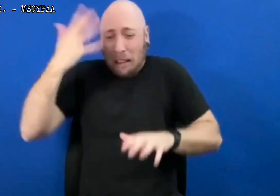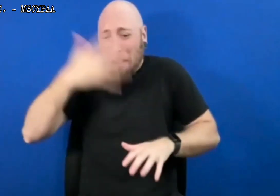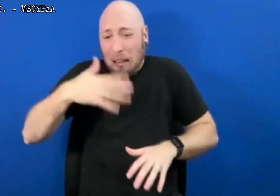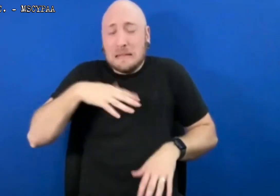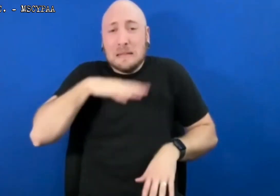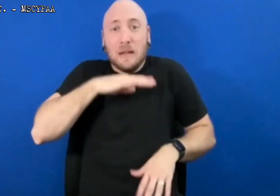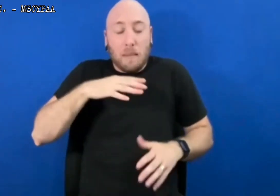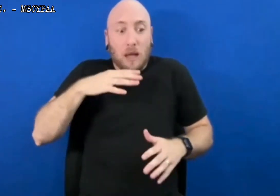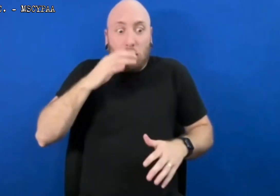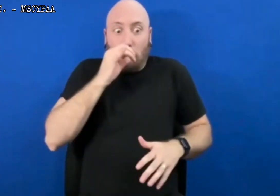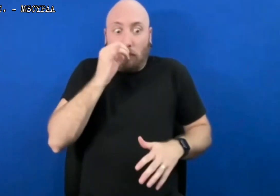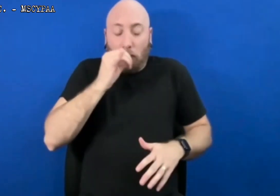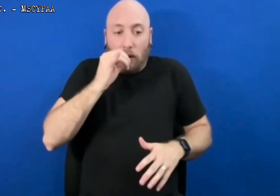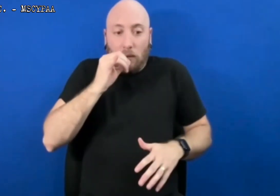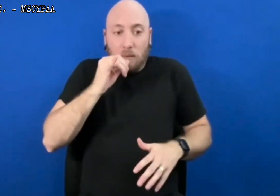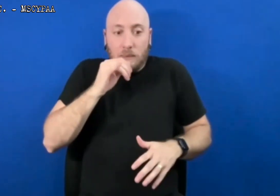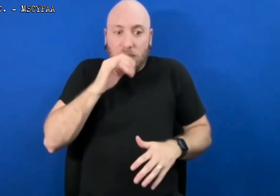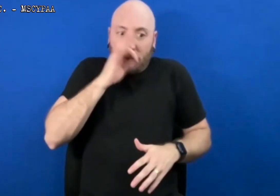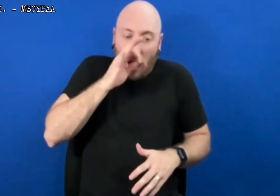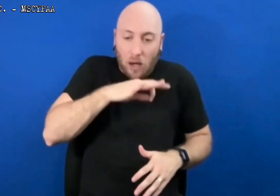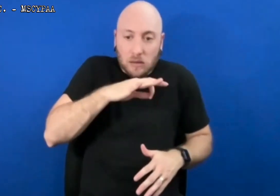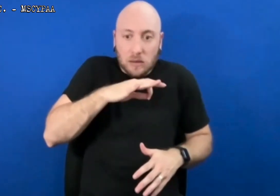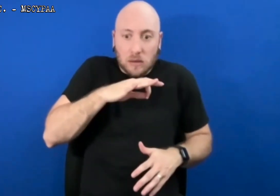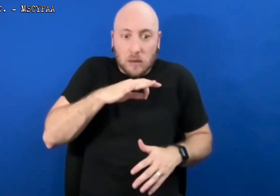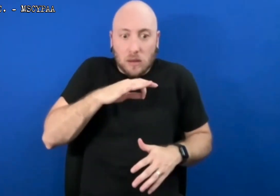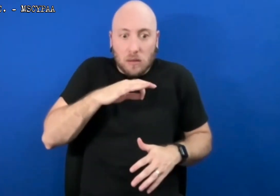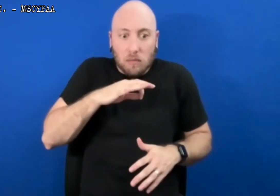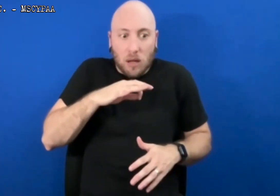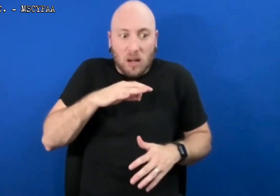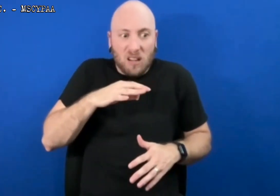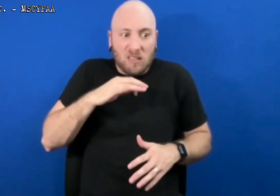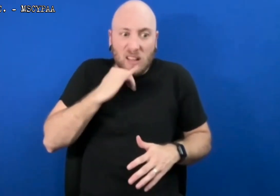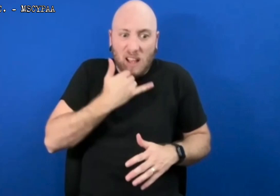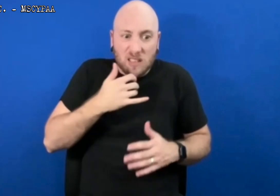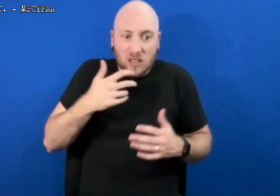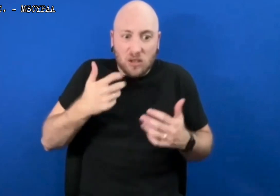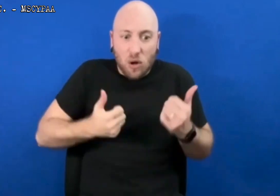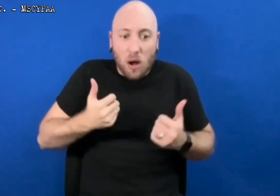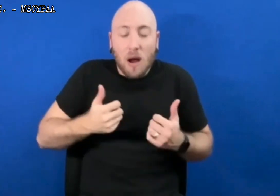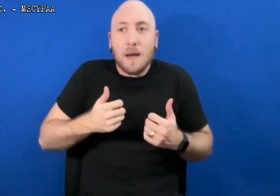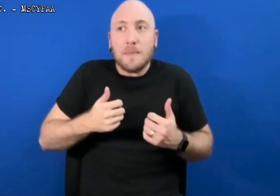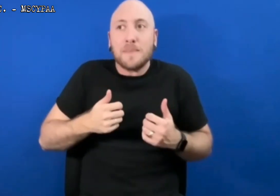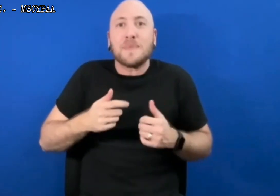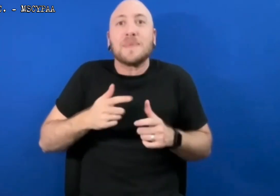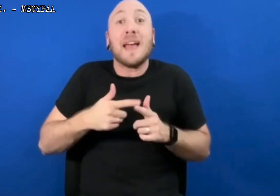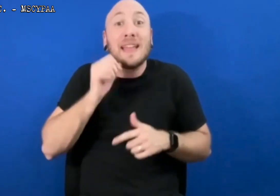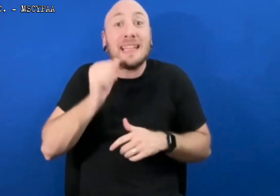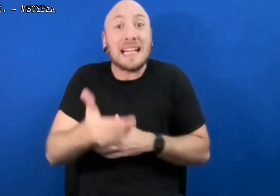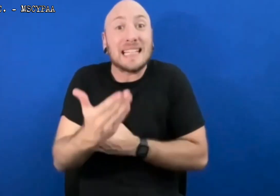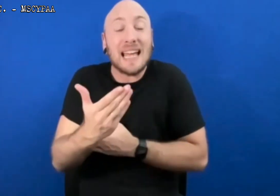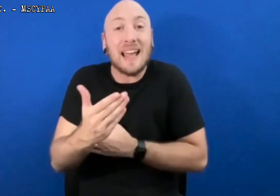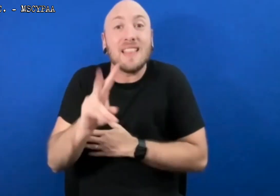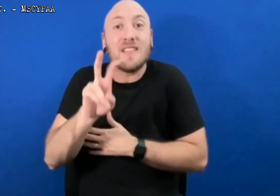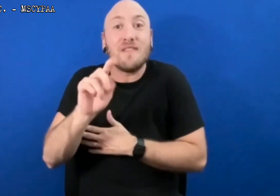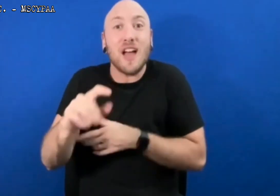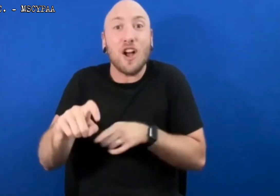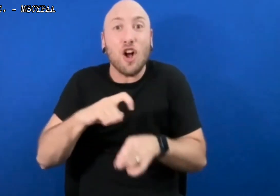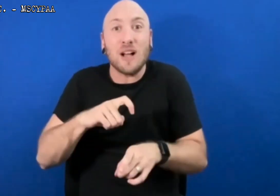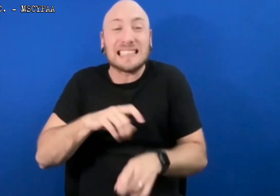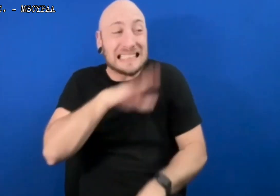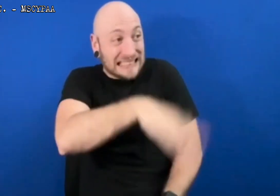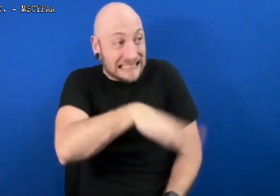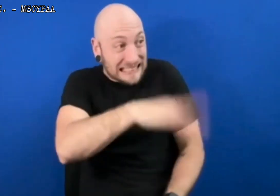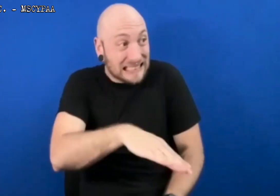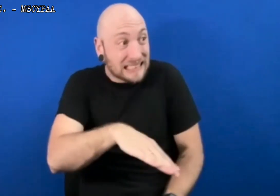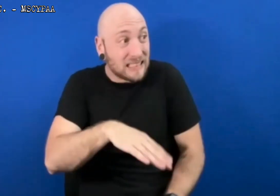was a fox, but it was hit by a car. What does this mean? The next day I get a call. They're like, did the fox bite you? I'm like, no. They're like, well, it might have had rabies, so we had to put